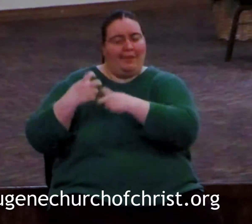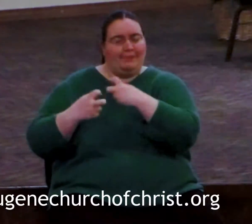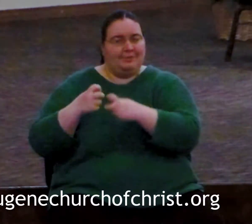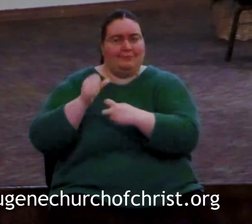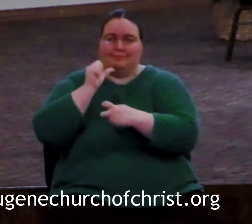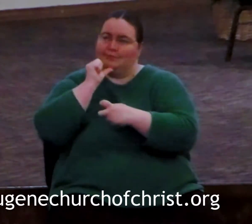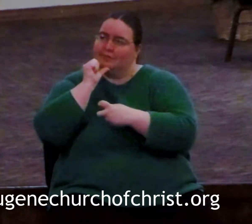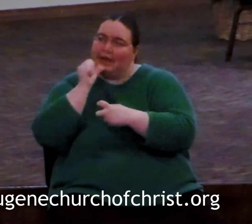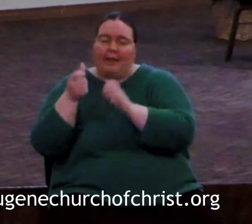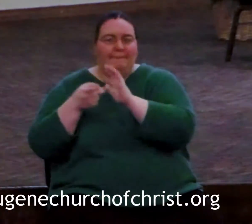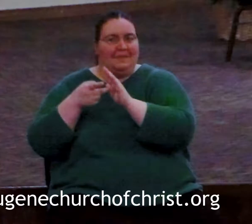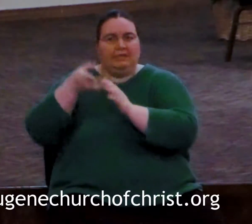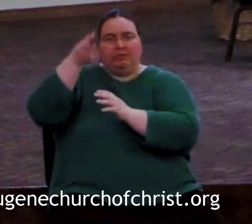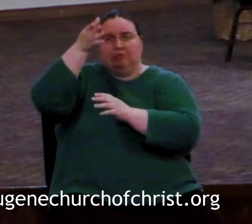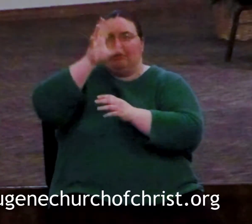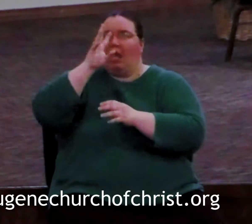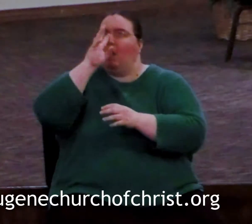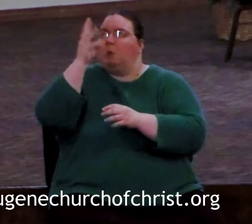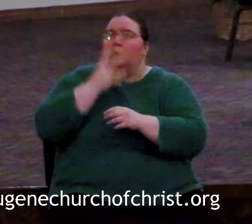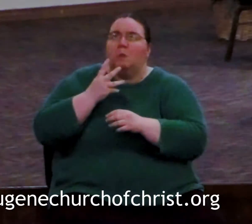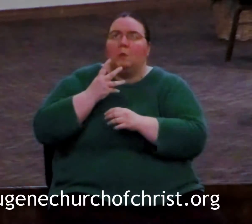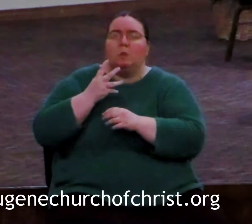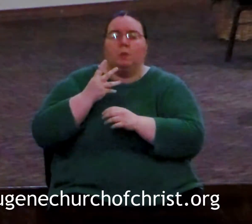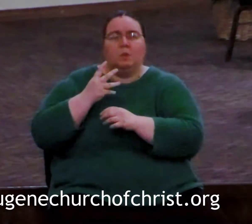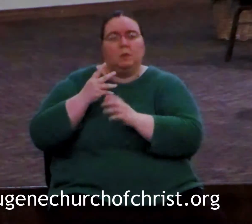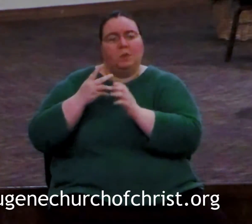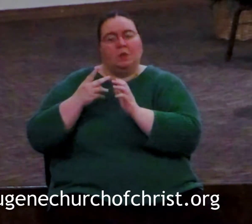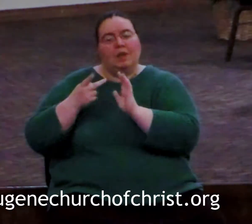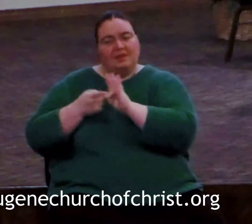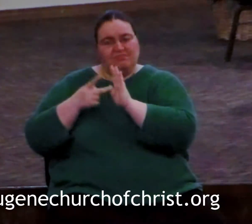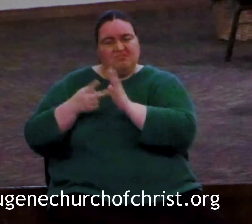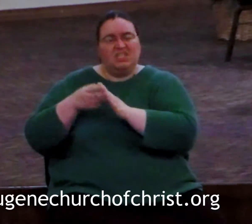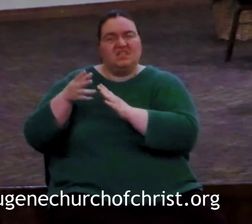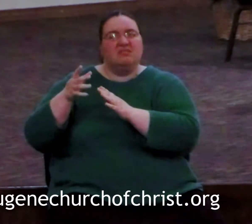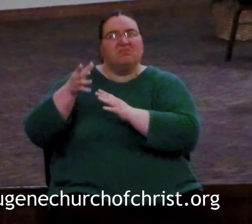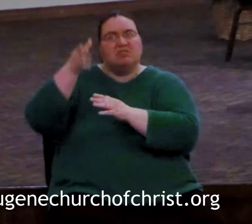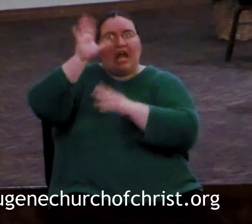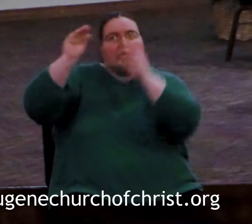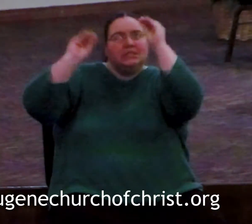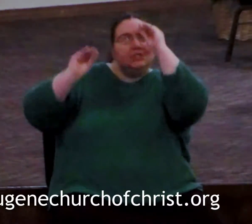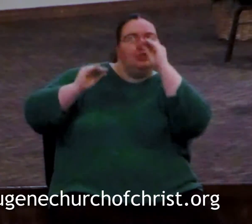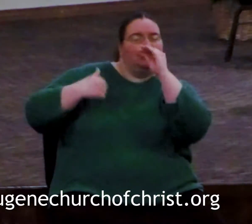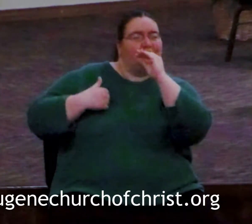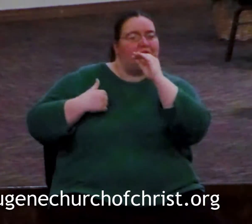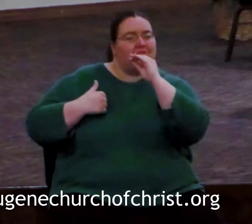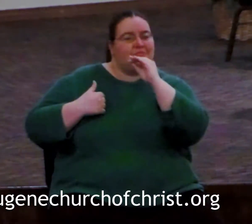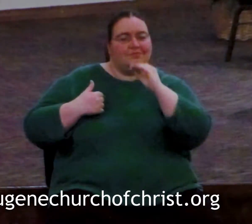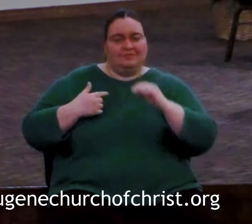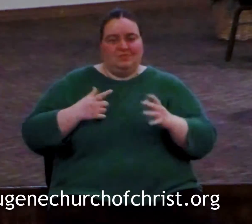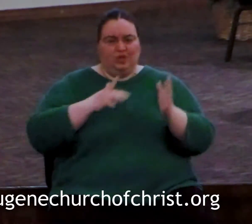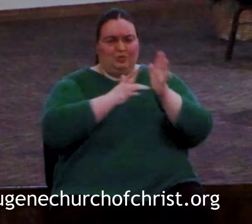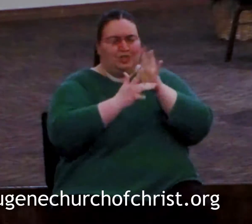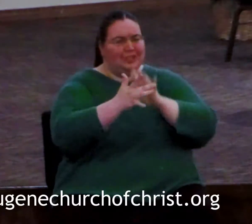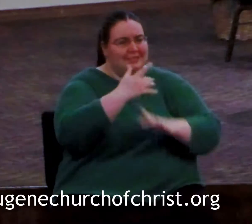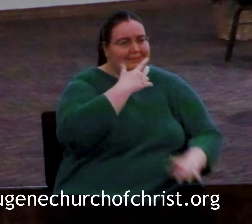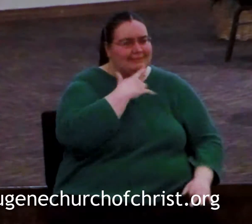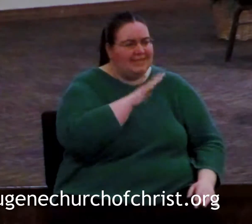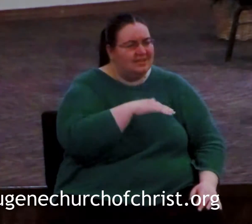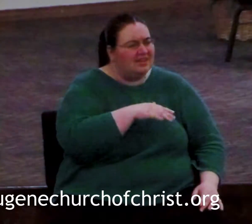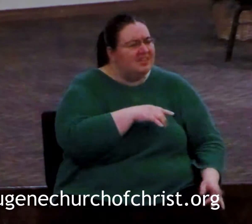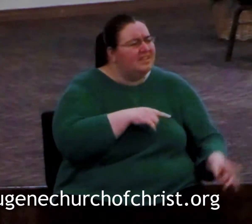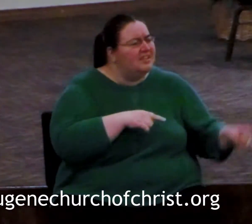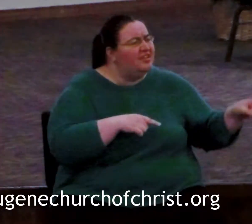care. It means that storms come along. And he replied, "You of little faith, why are you so